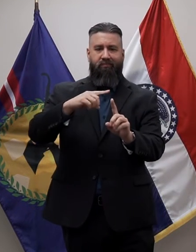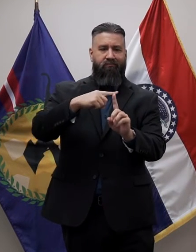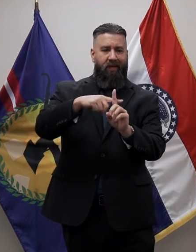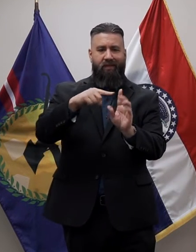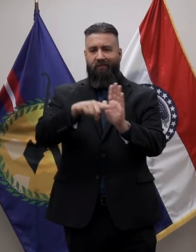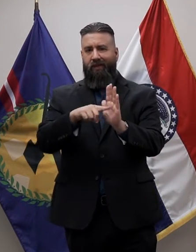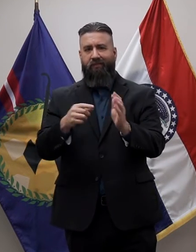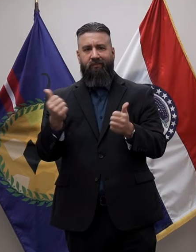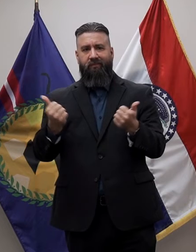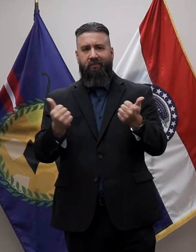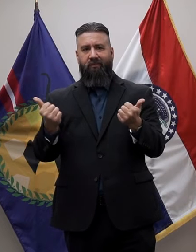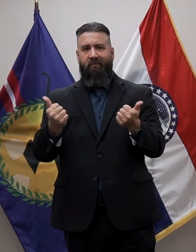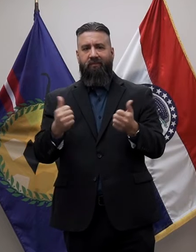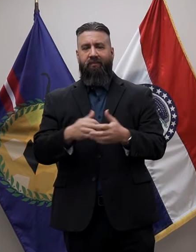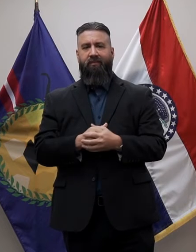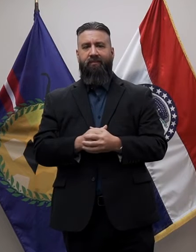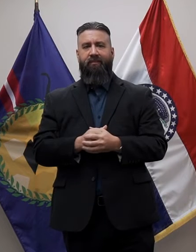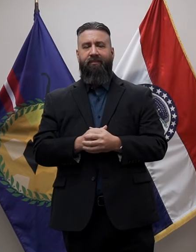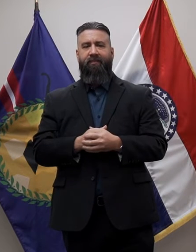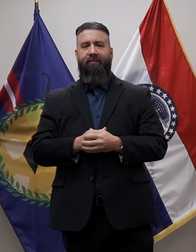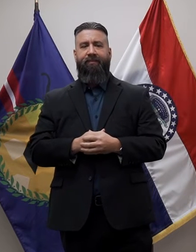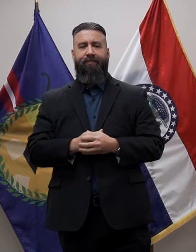want those numbers, or are you just moving forward?